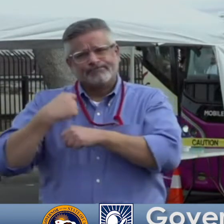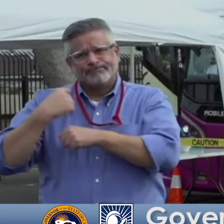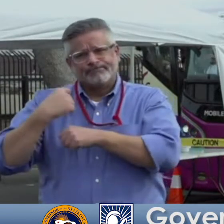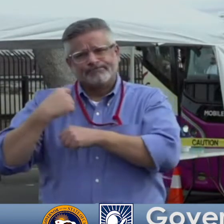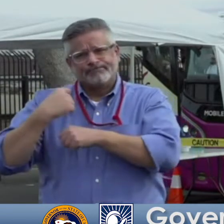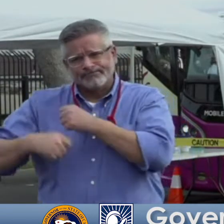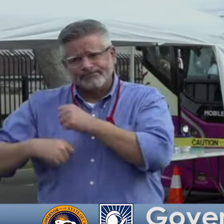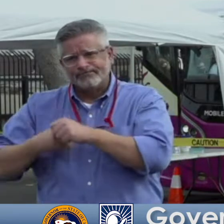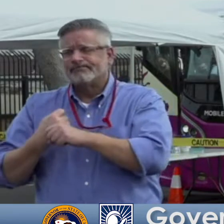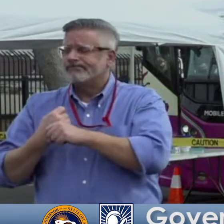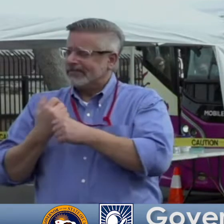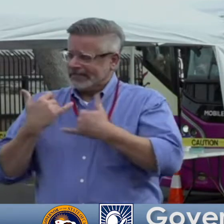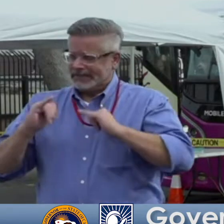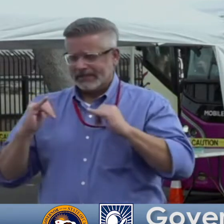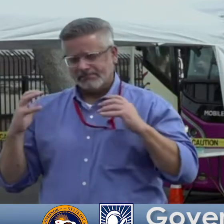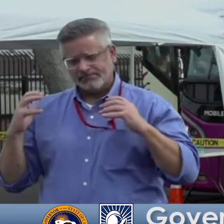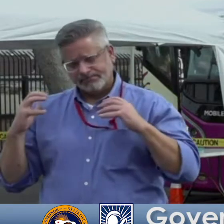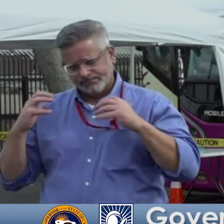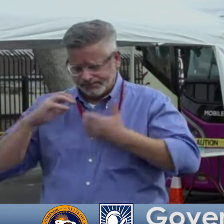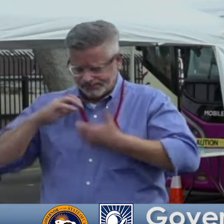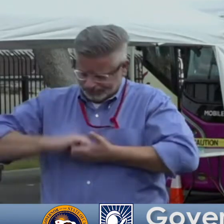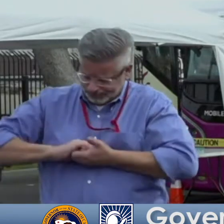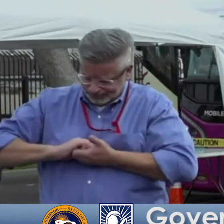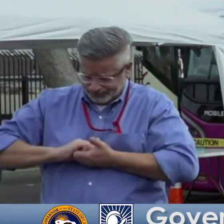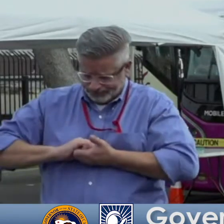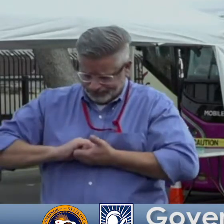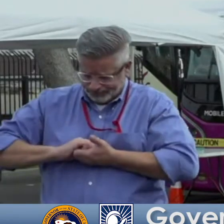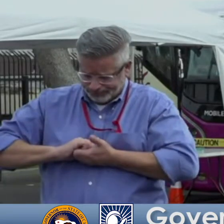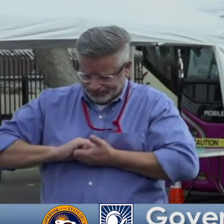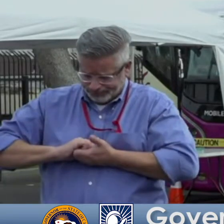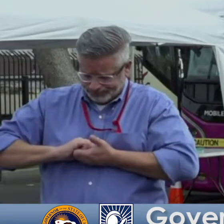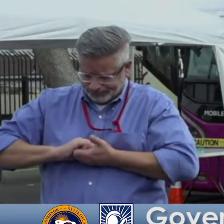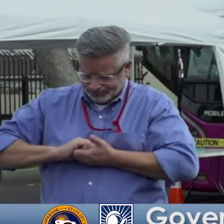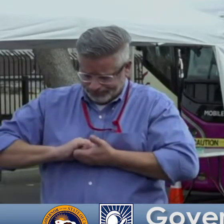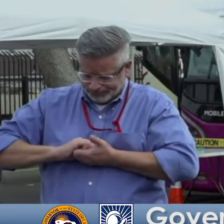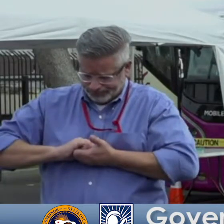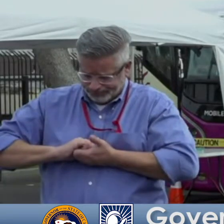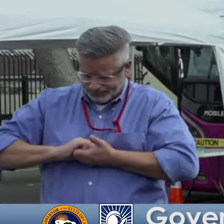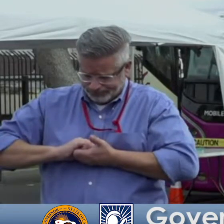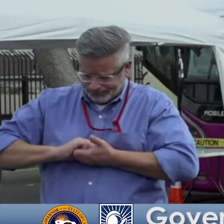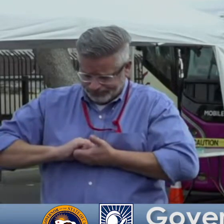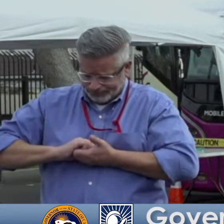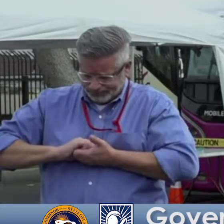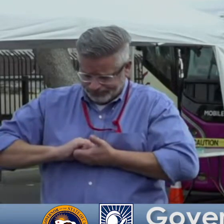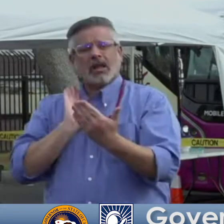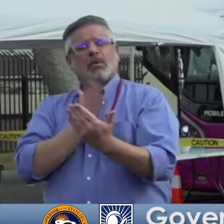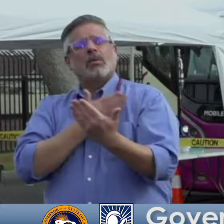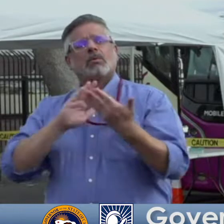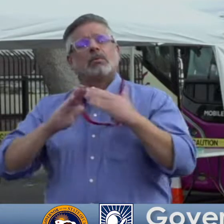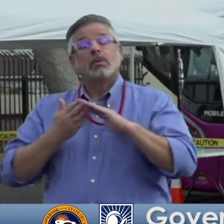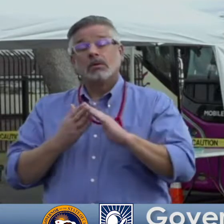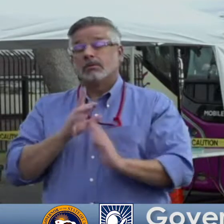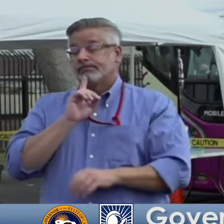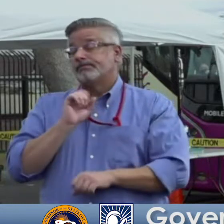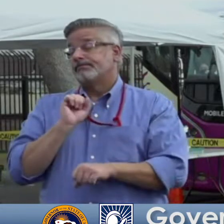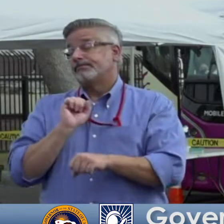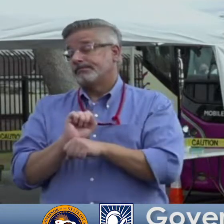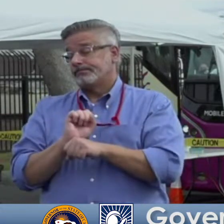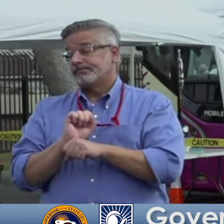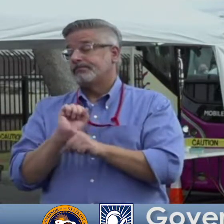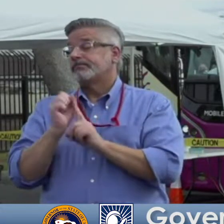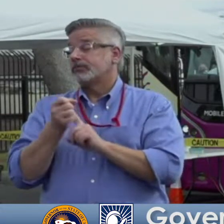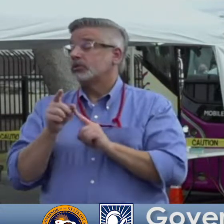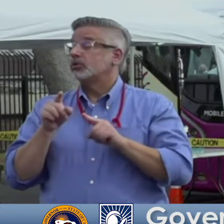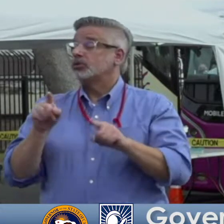together, involving every facet of our community. This has definitely been the case